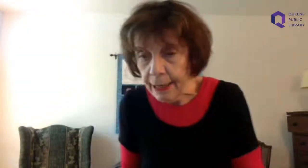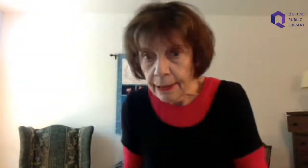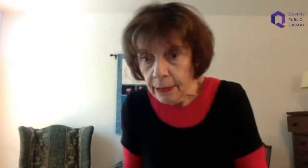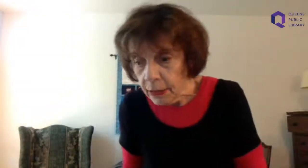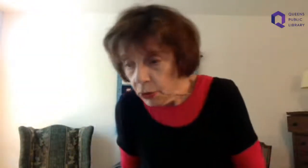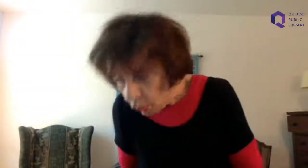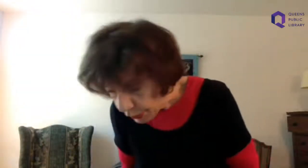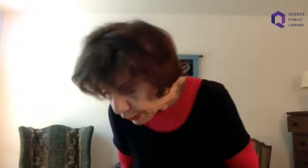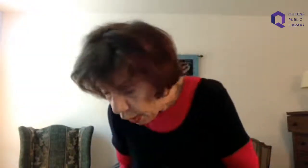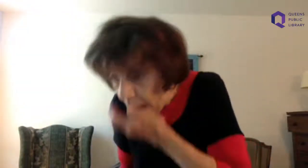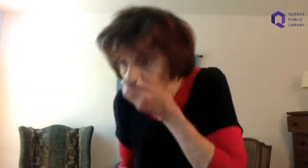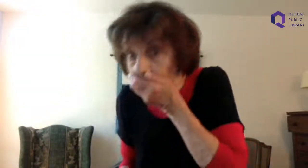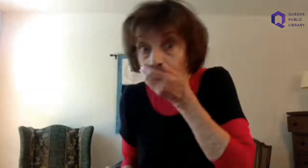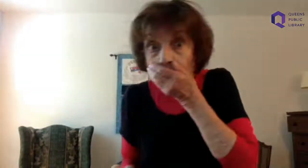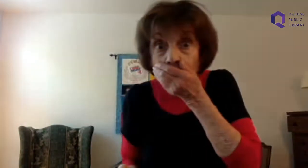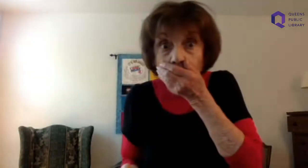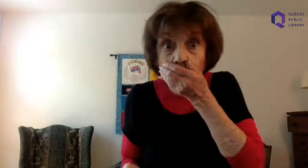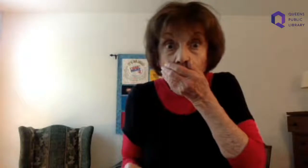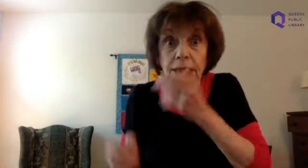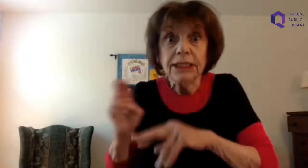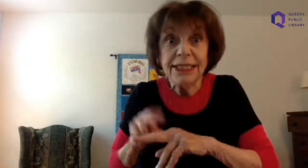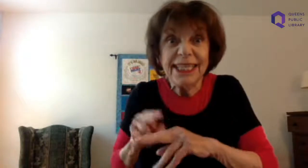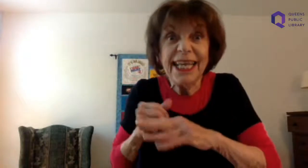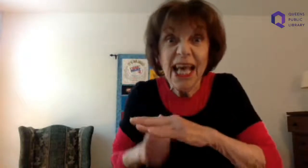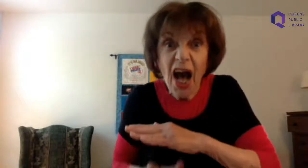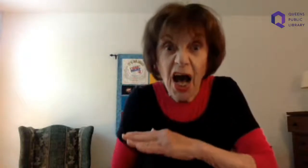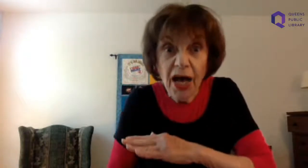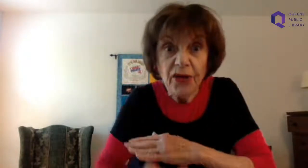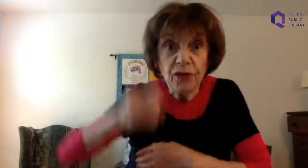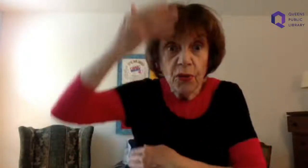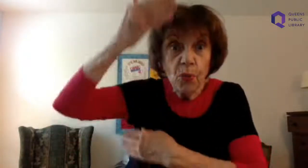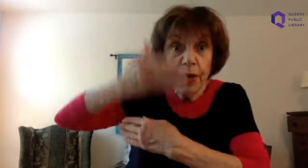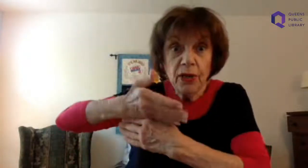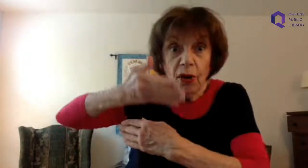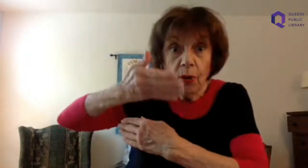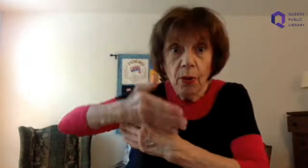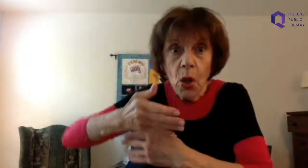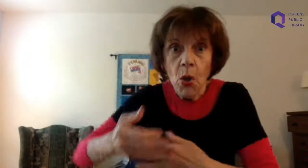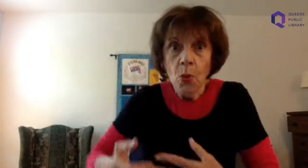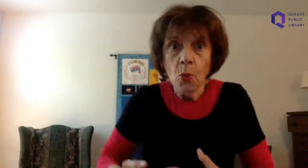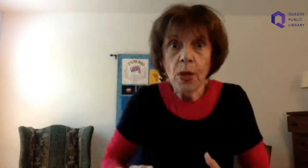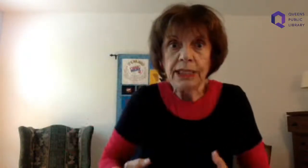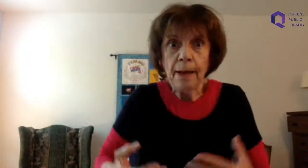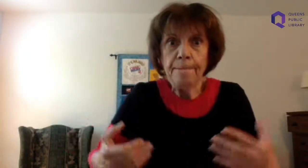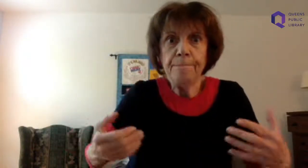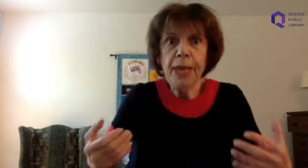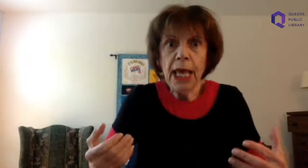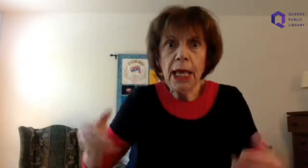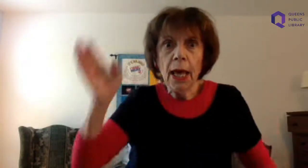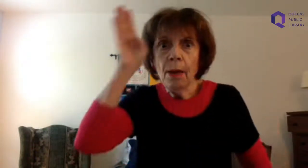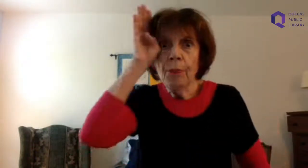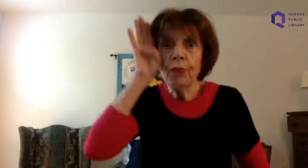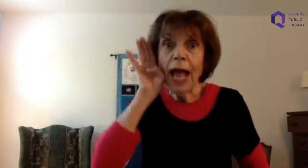he looked. Sitting under the window was a big